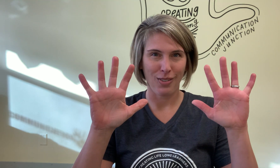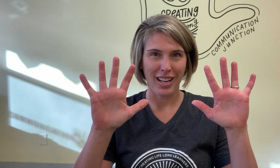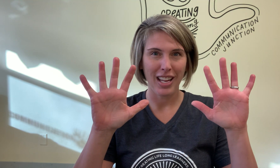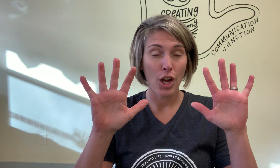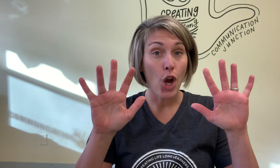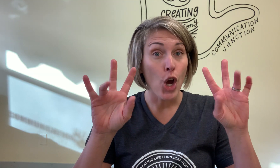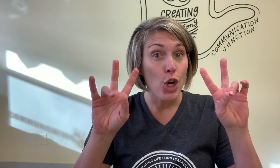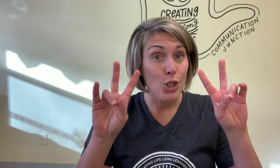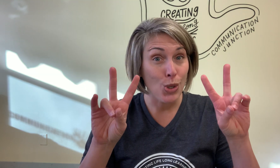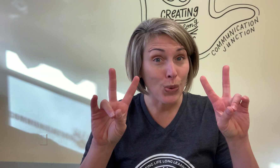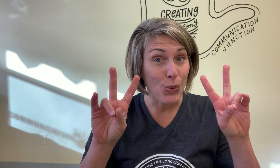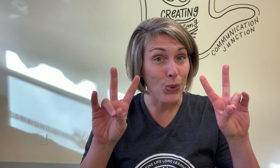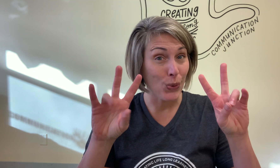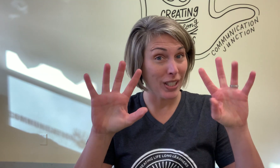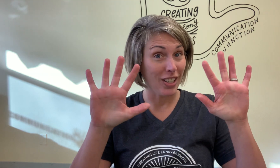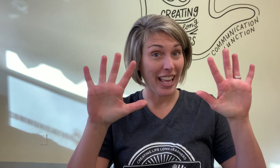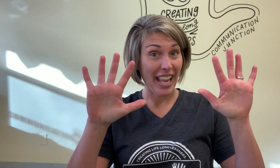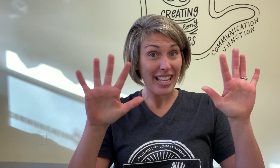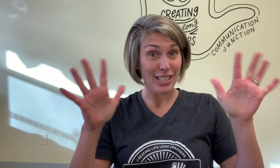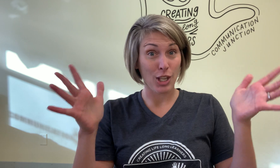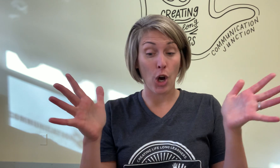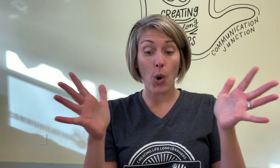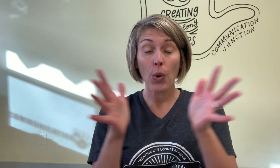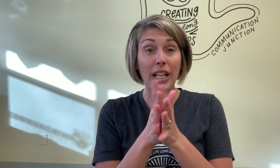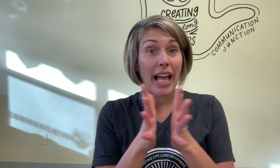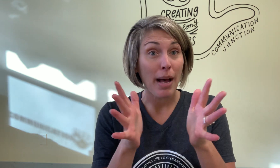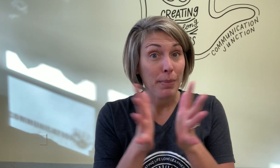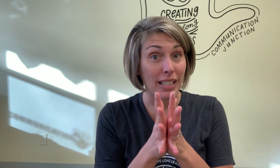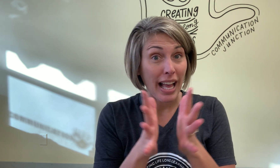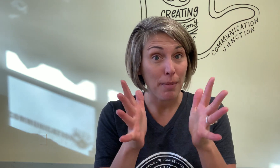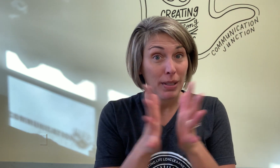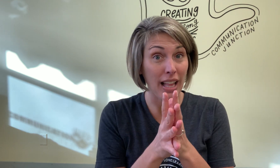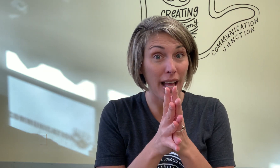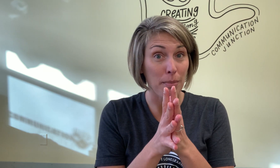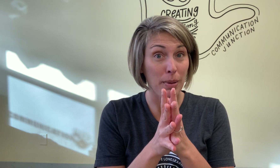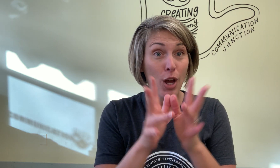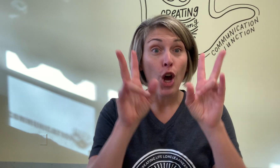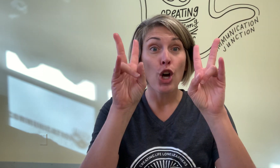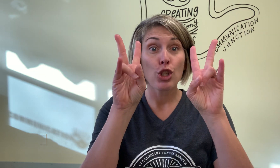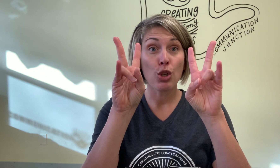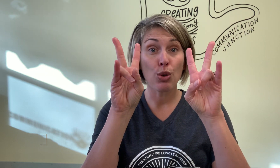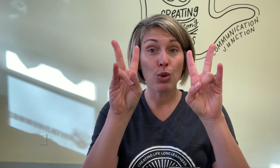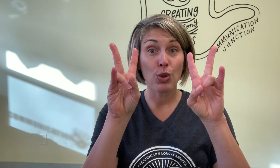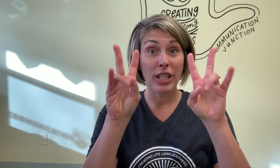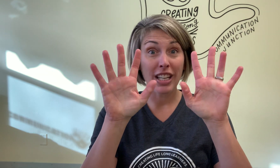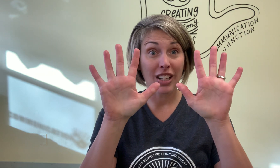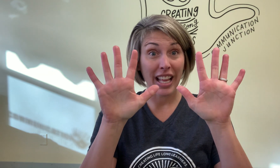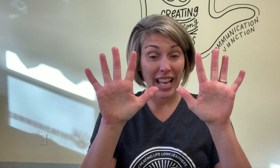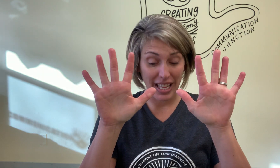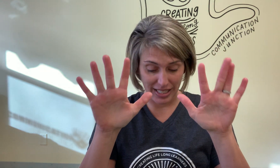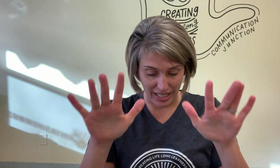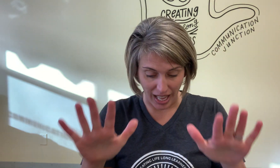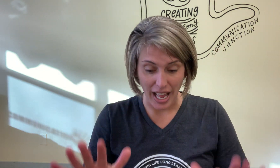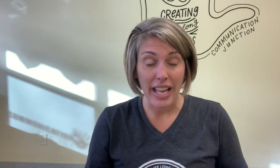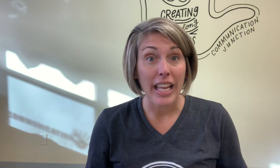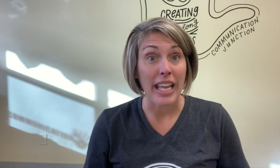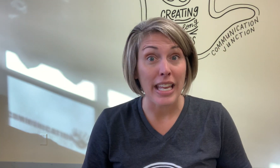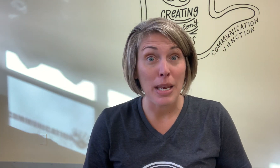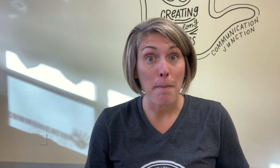ready? Two little hands go clap, clap, clap. Two little hands lie in